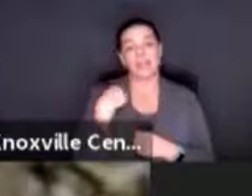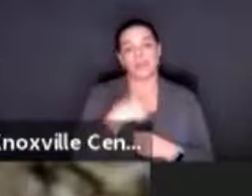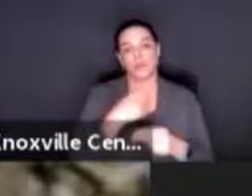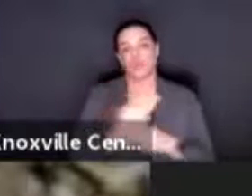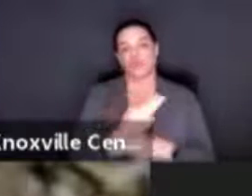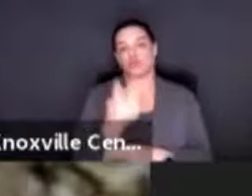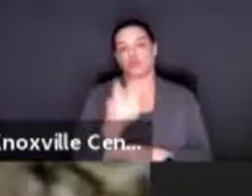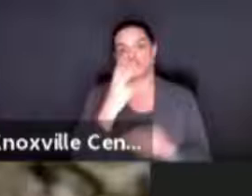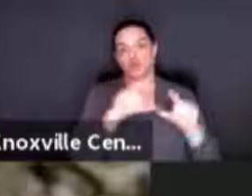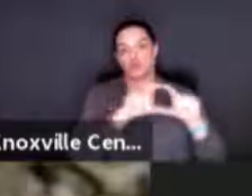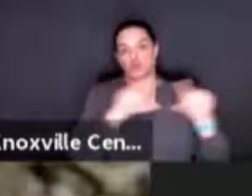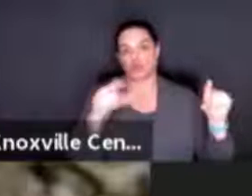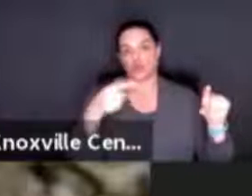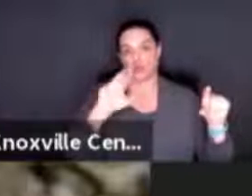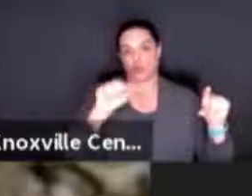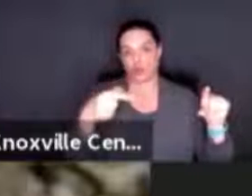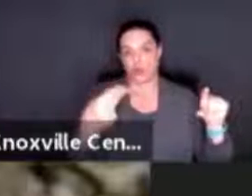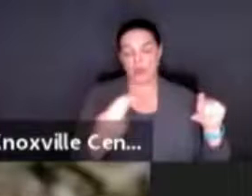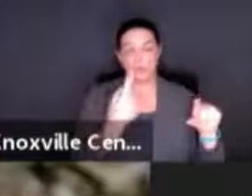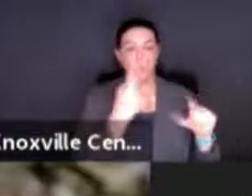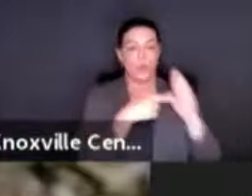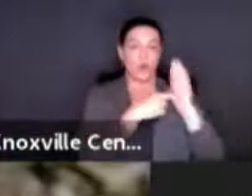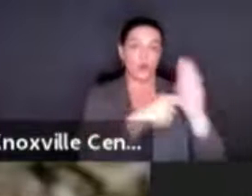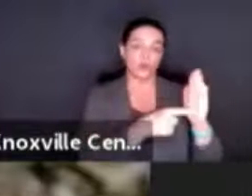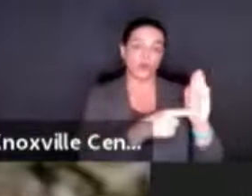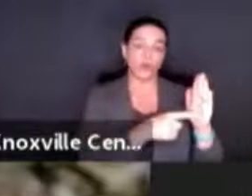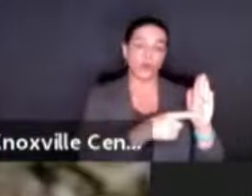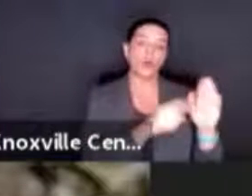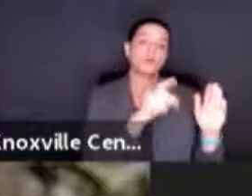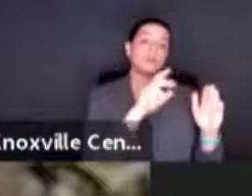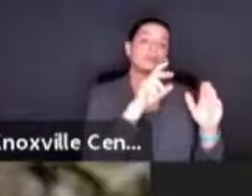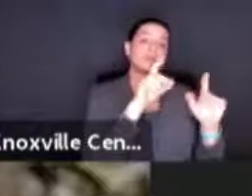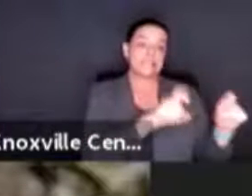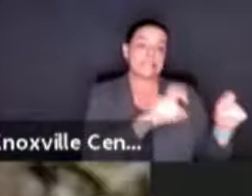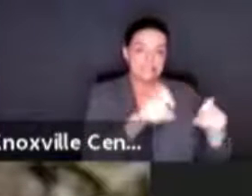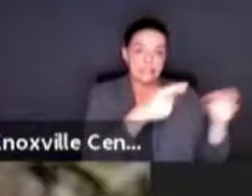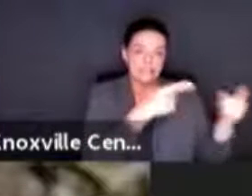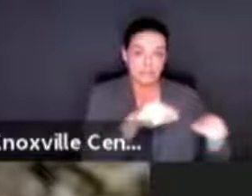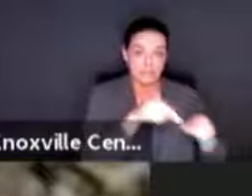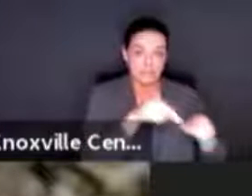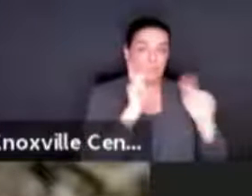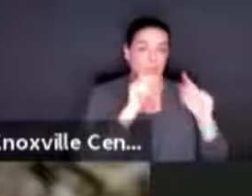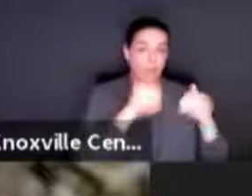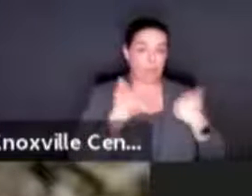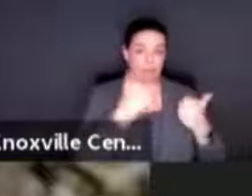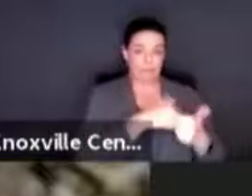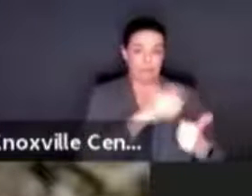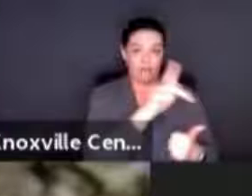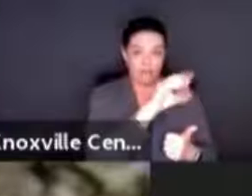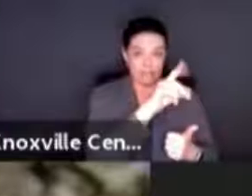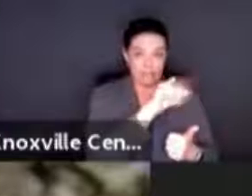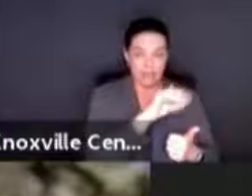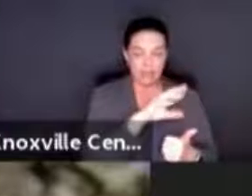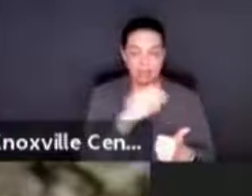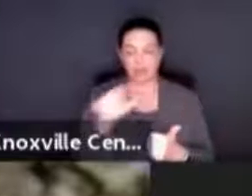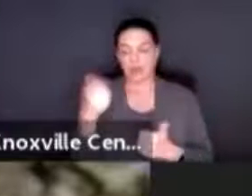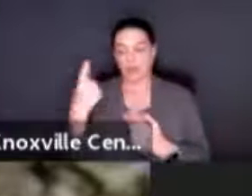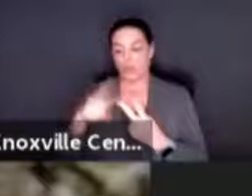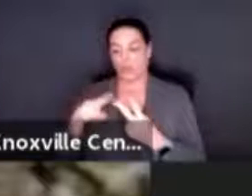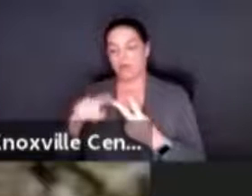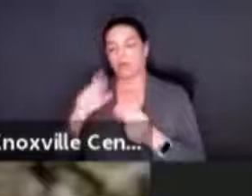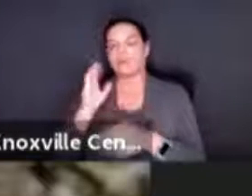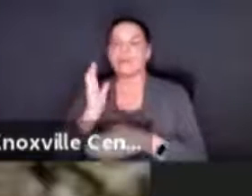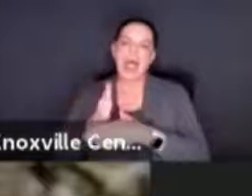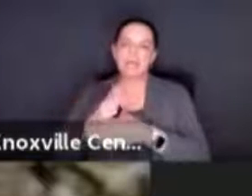bar graphs, one that shows a sample of the tests conducted for Knox County residents and another for average time between